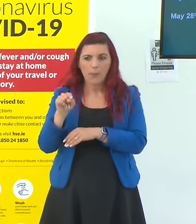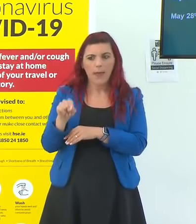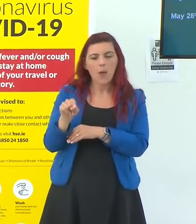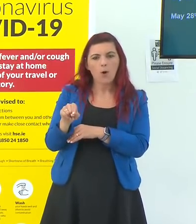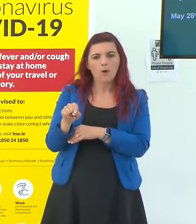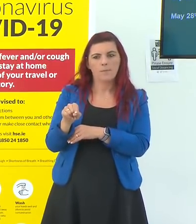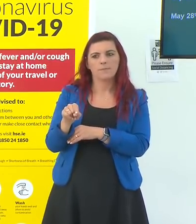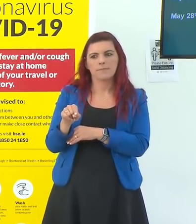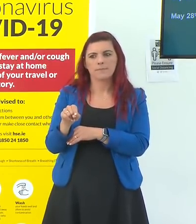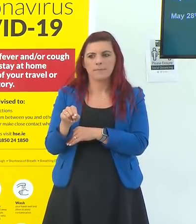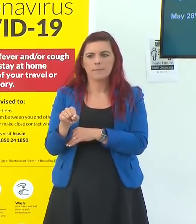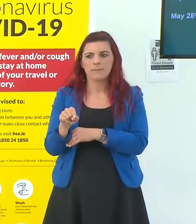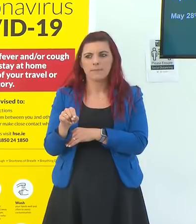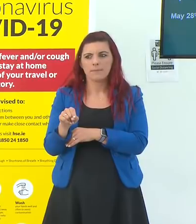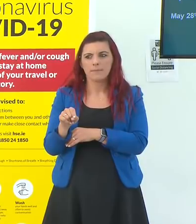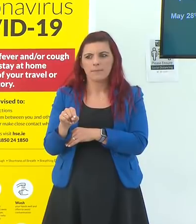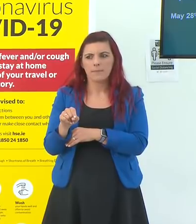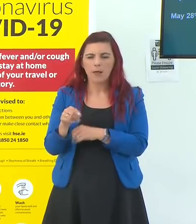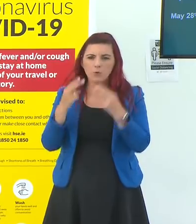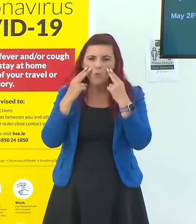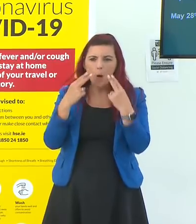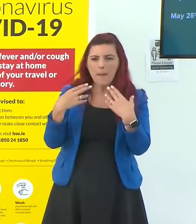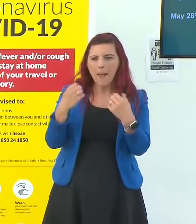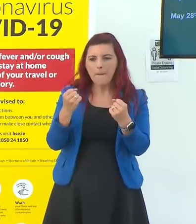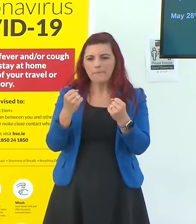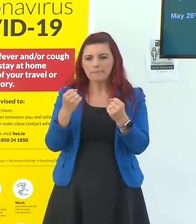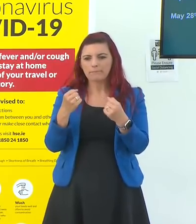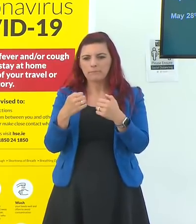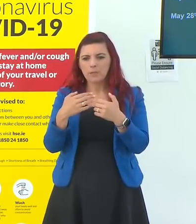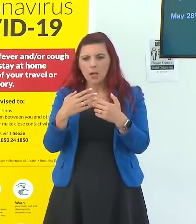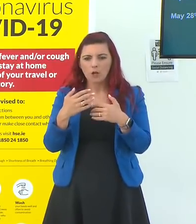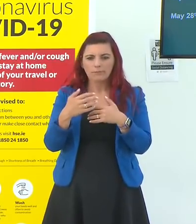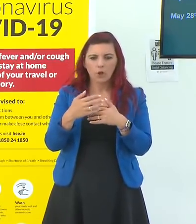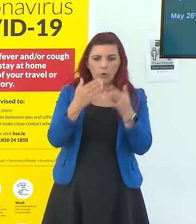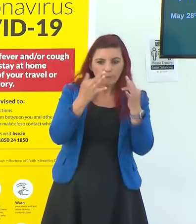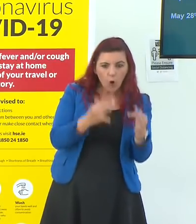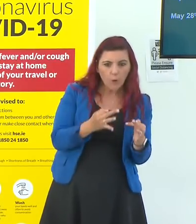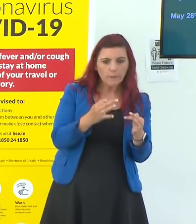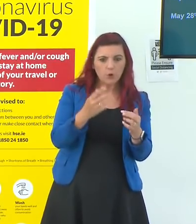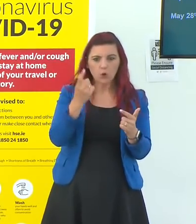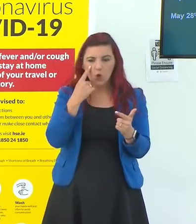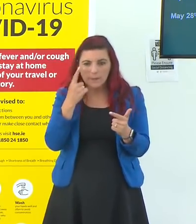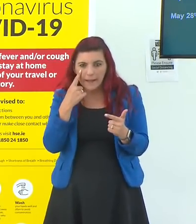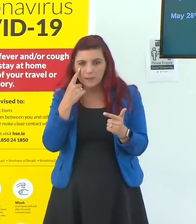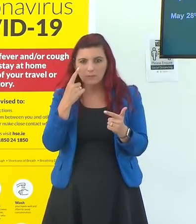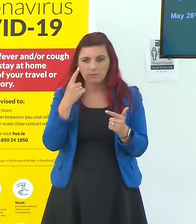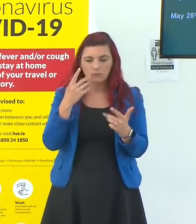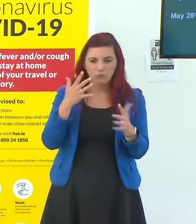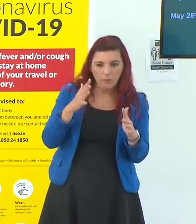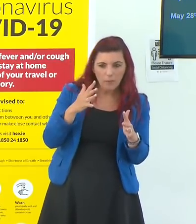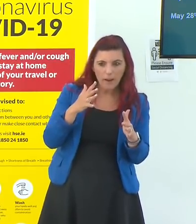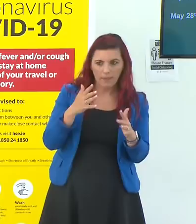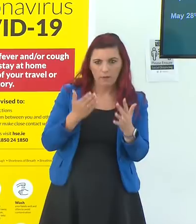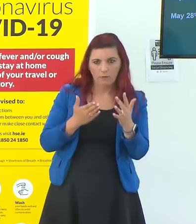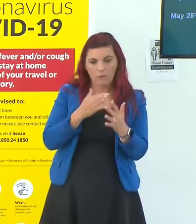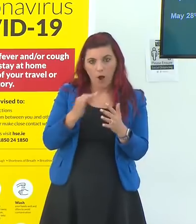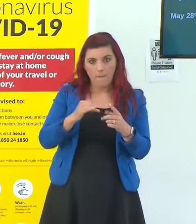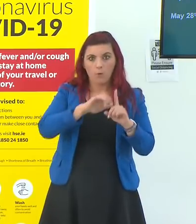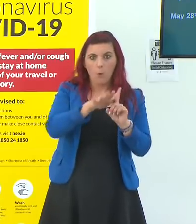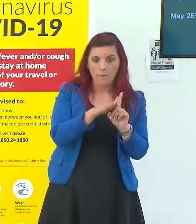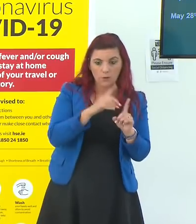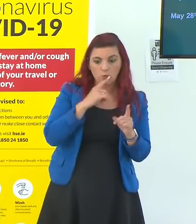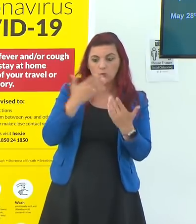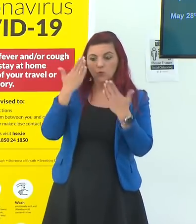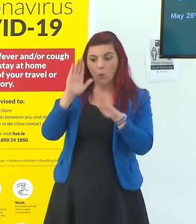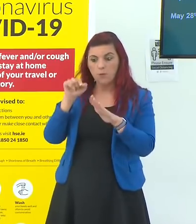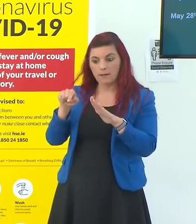the number of deaths in terms of confirmed deaths or suspect or probable deaths that have come through from COVID-19, which shows